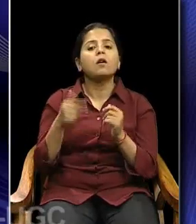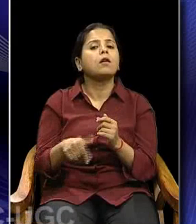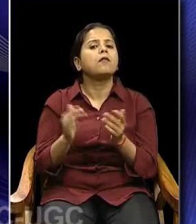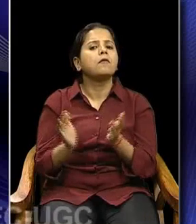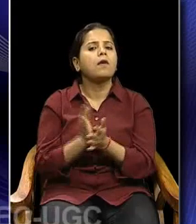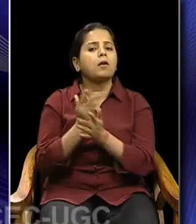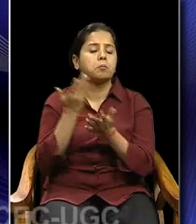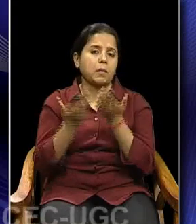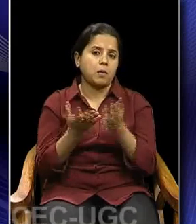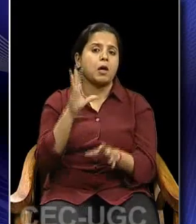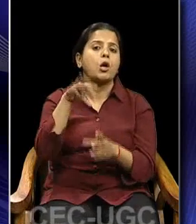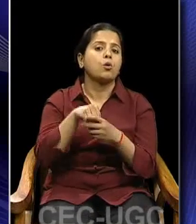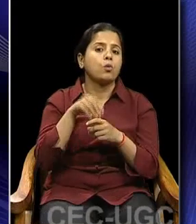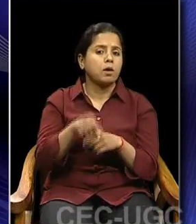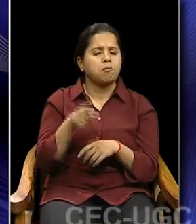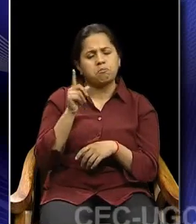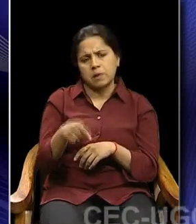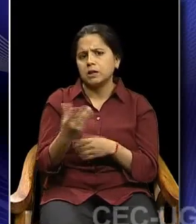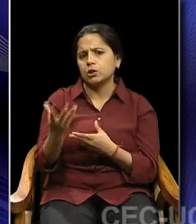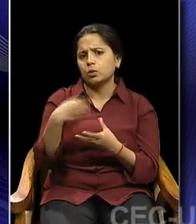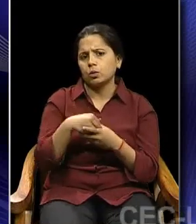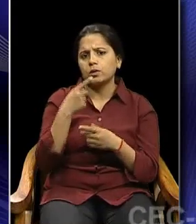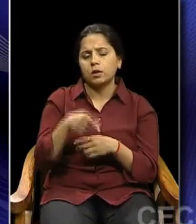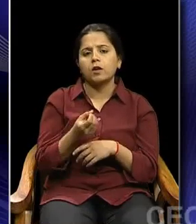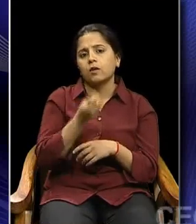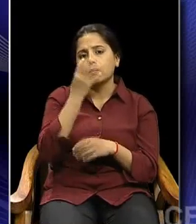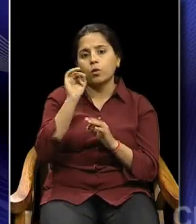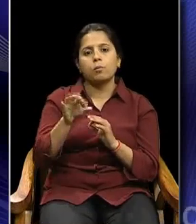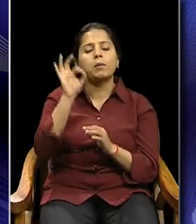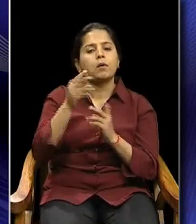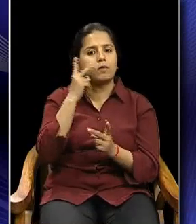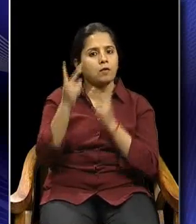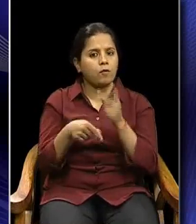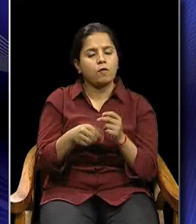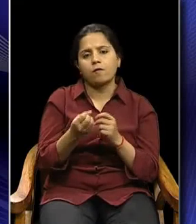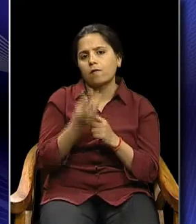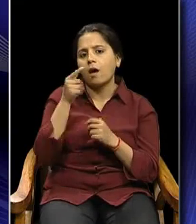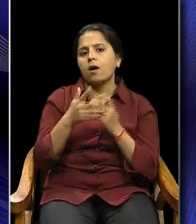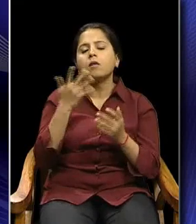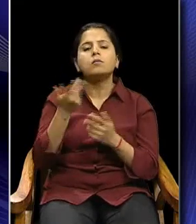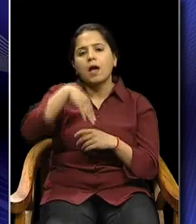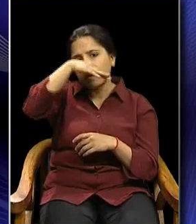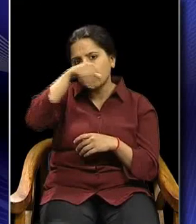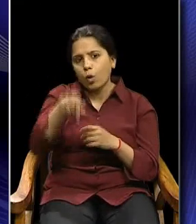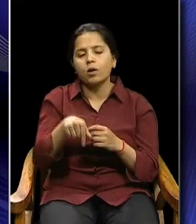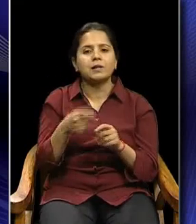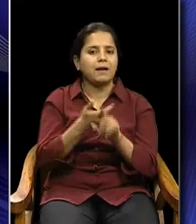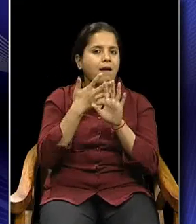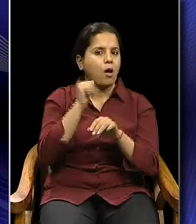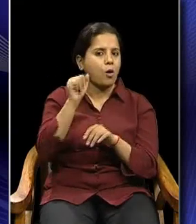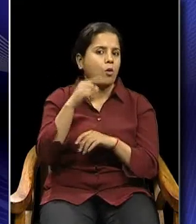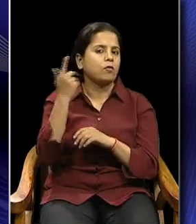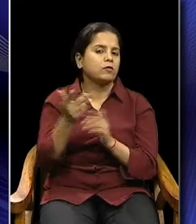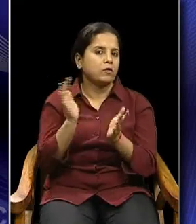may include, they definitely include the Phool Walon Ki Sair, a flower festival, elephant festival of Kerala, a